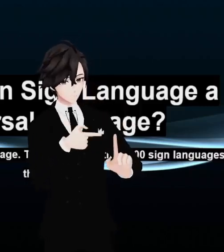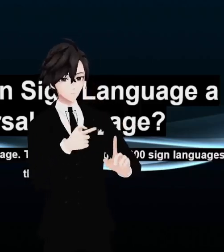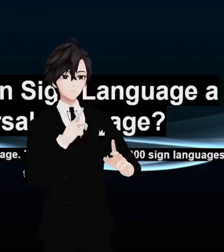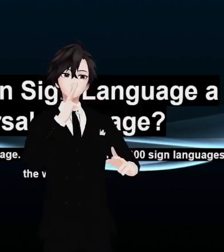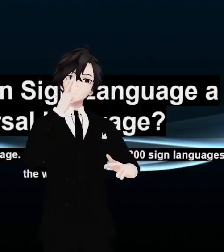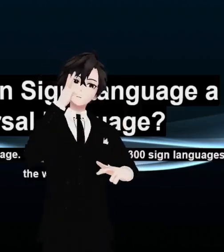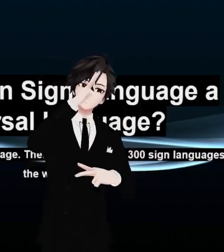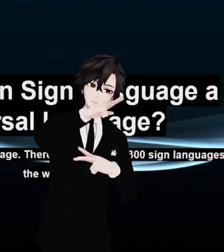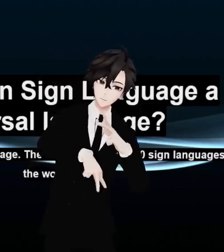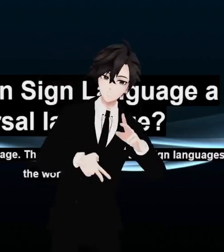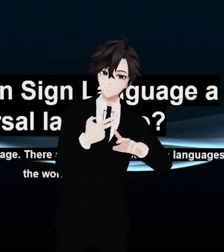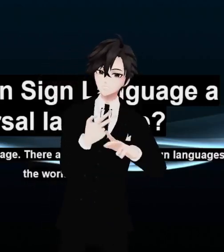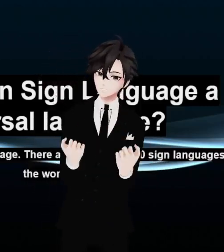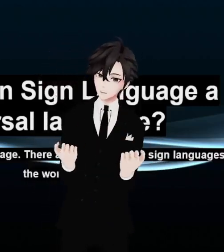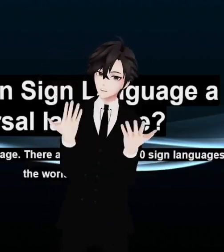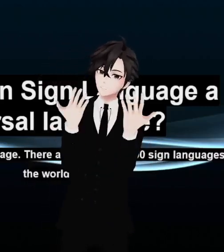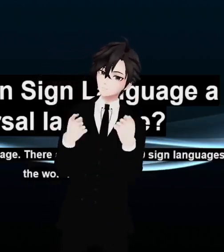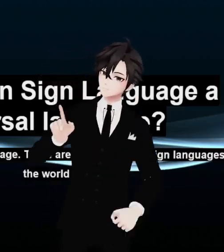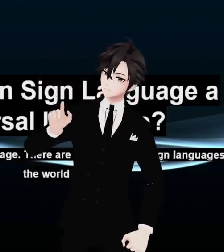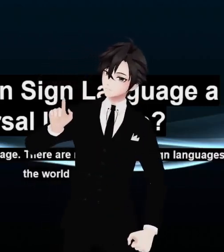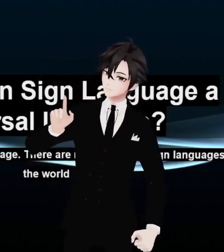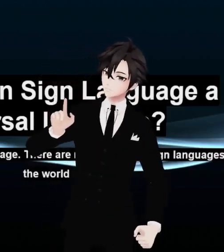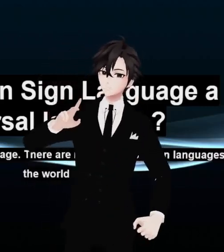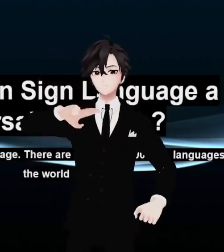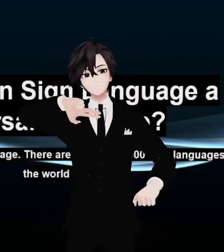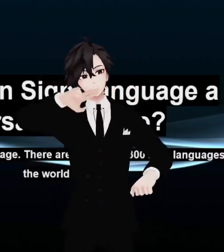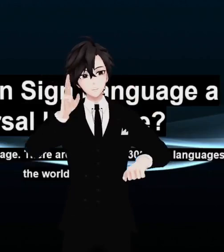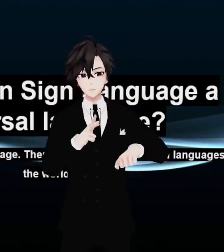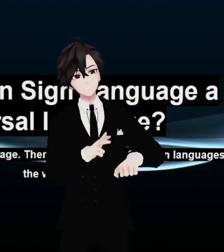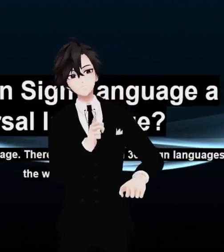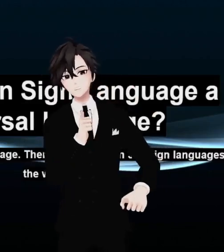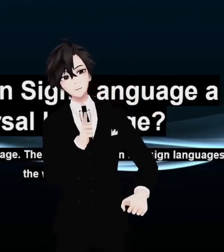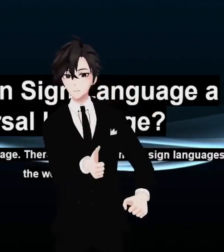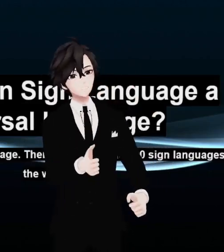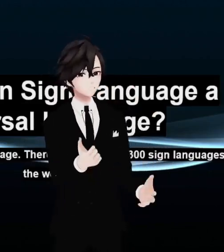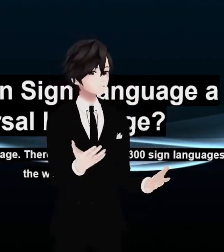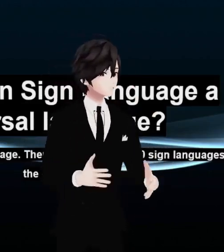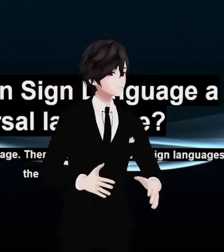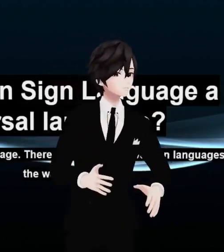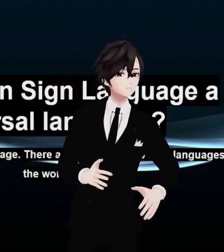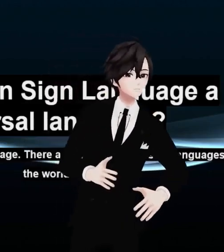So, is American Sign Language a universal language? Of course not.